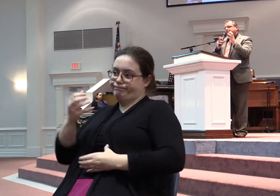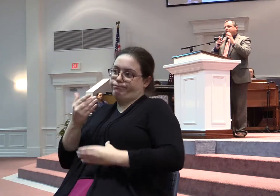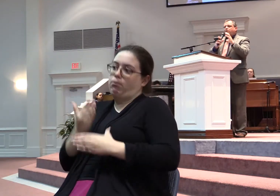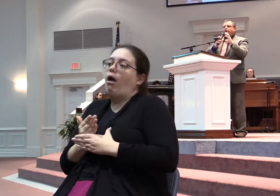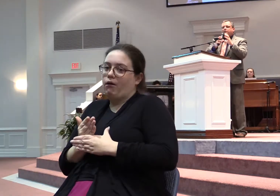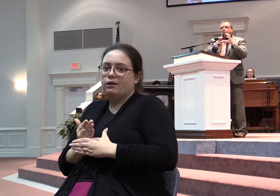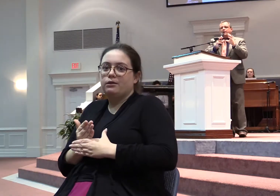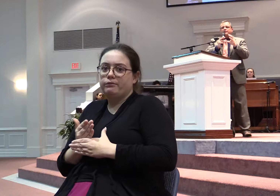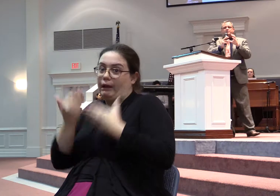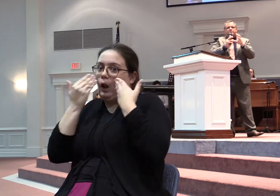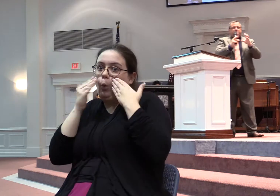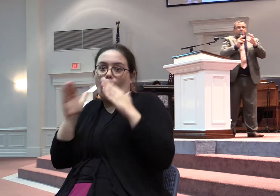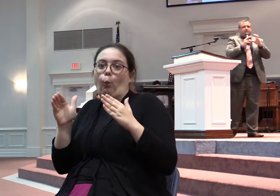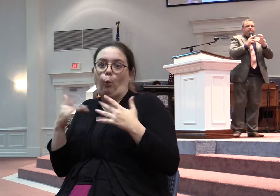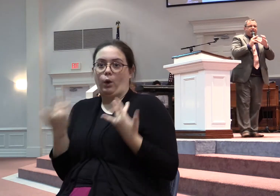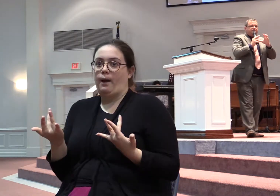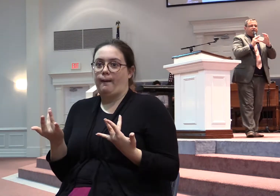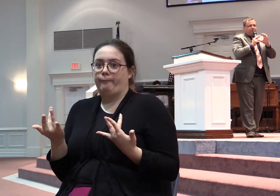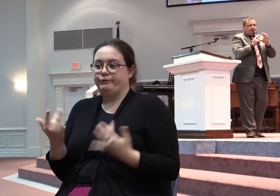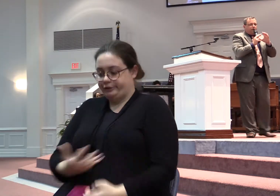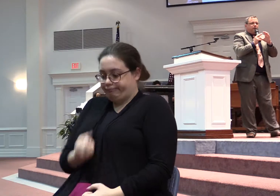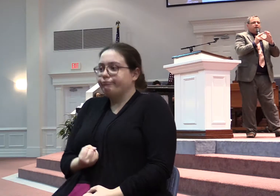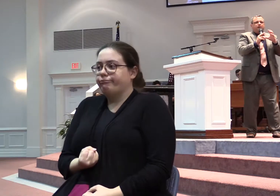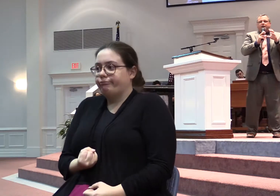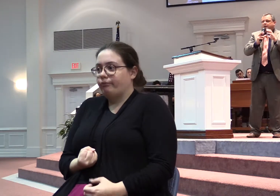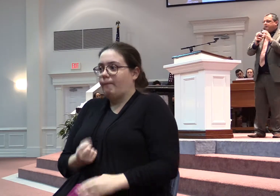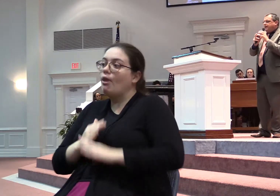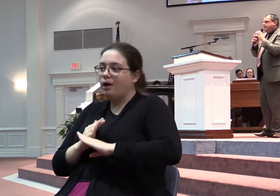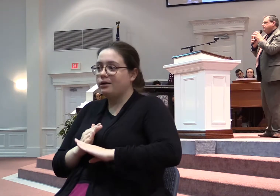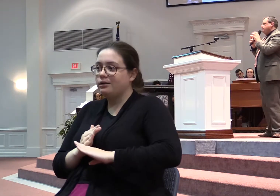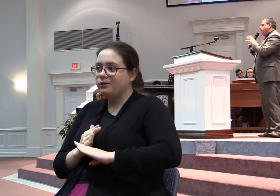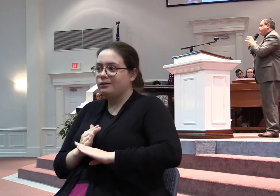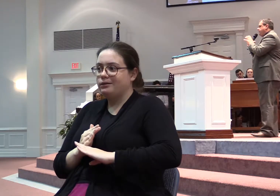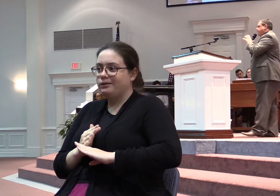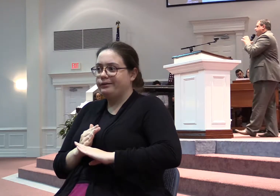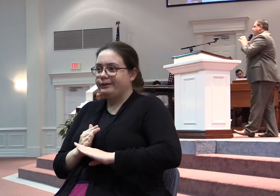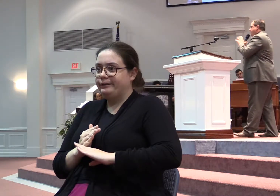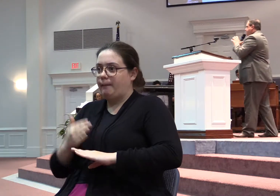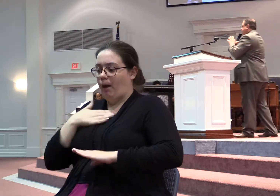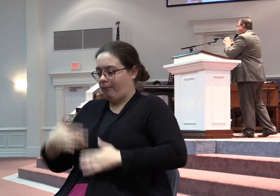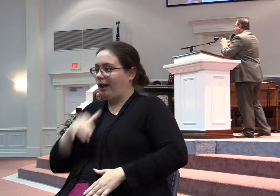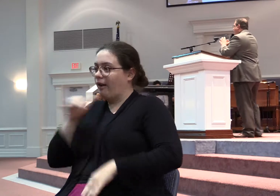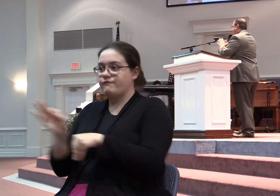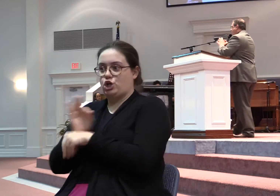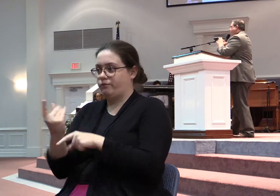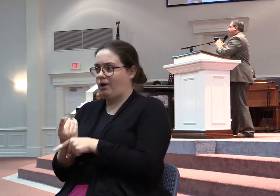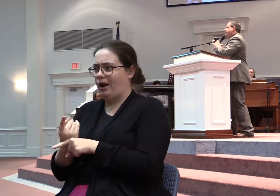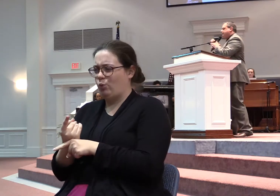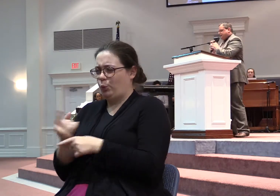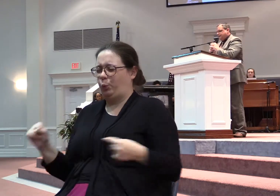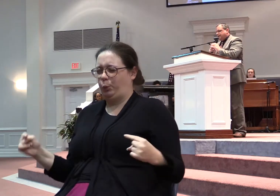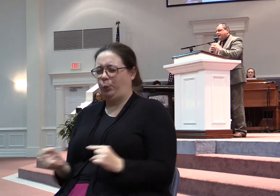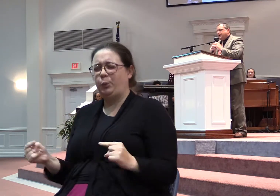They didn't know what it, there was a big mass there in my colon, and it had clogged me, and it was just a horrible, painful